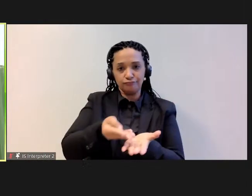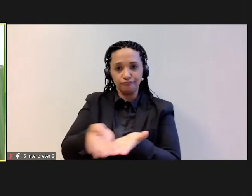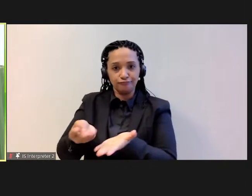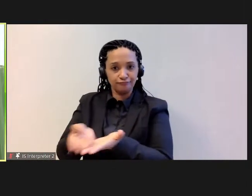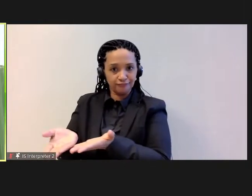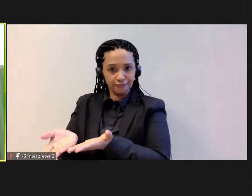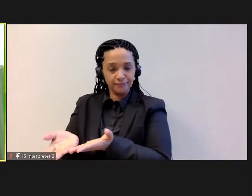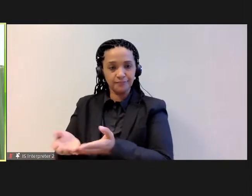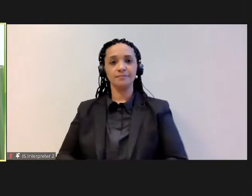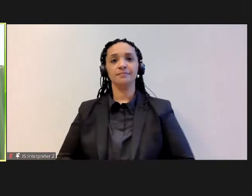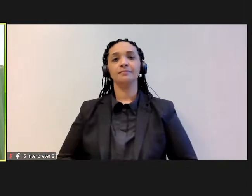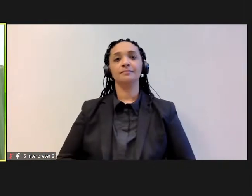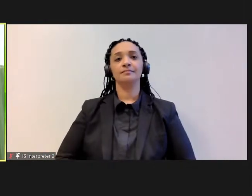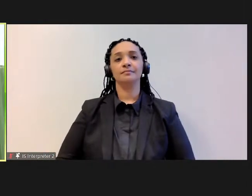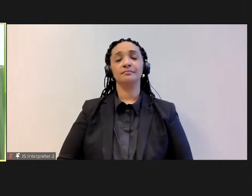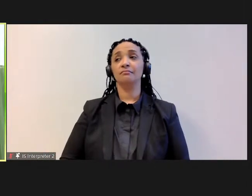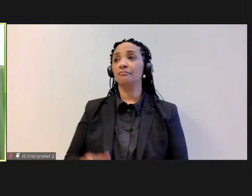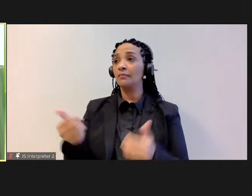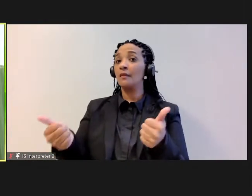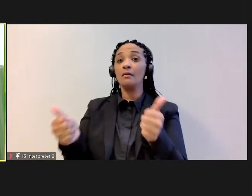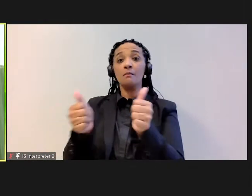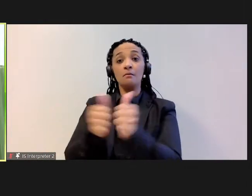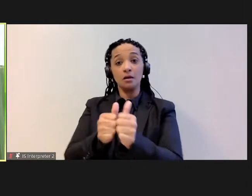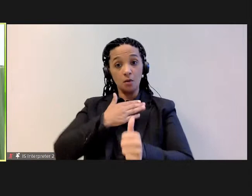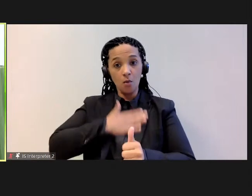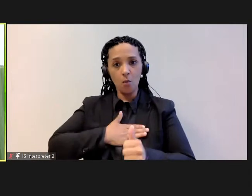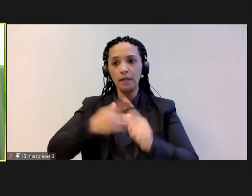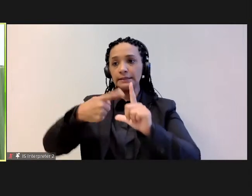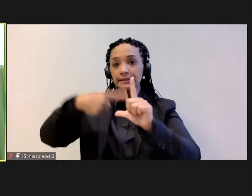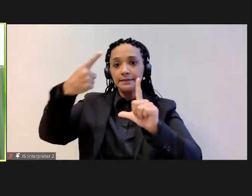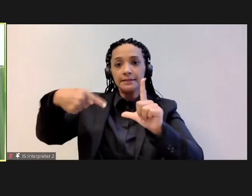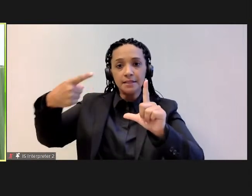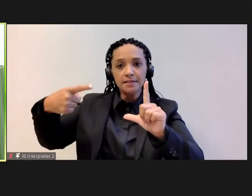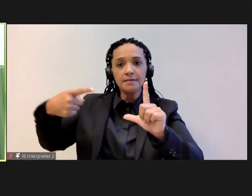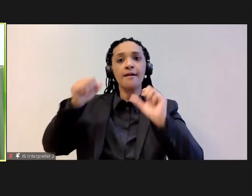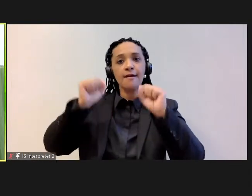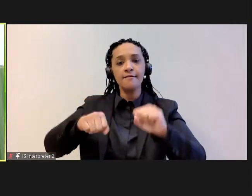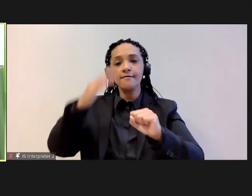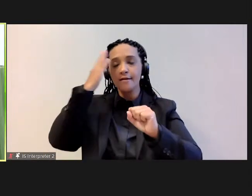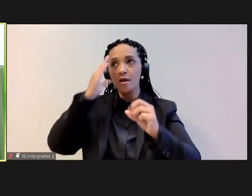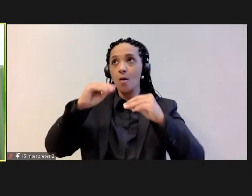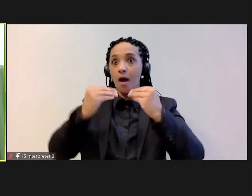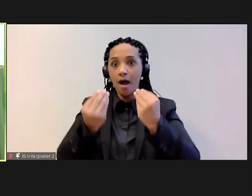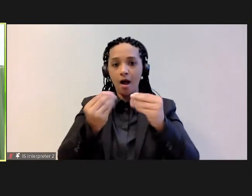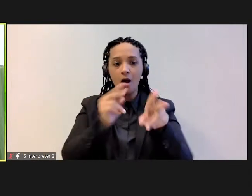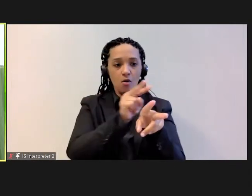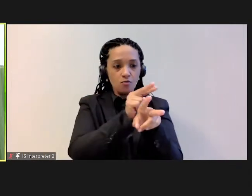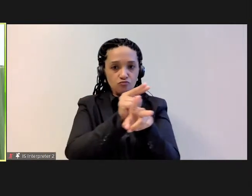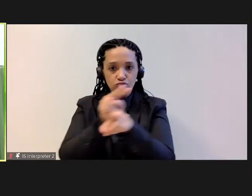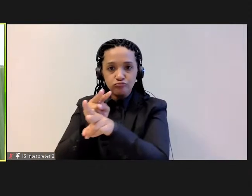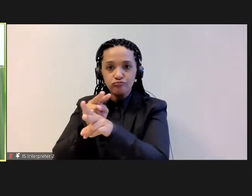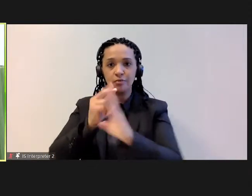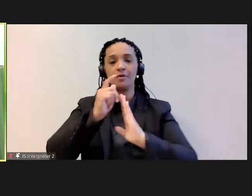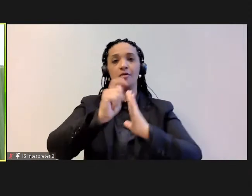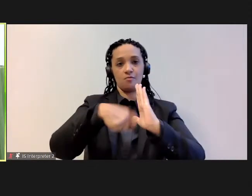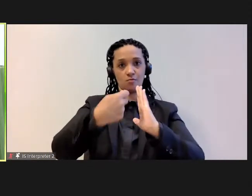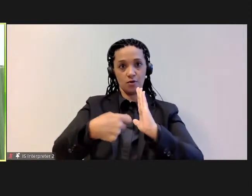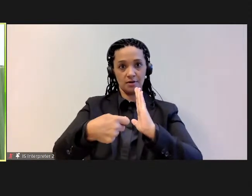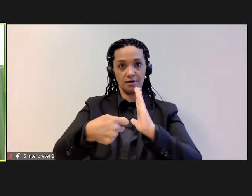for statistics to come up with programs for monitoring and evaluation of programs. But beyond